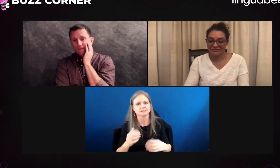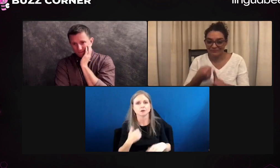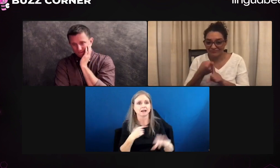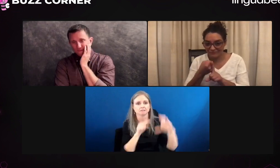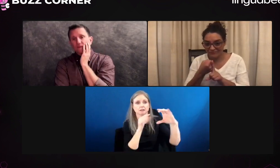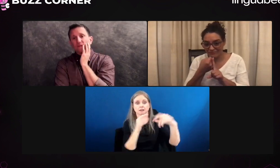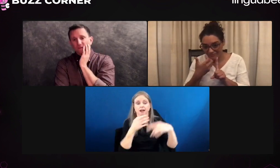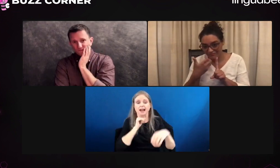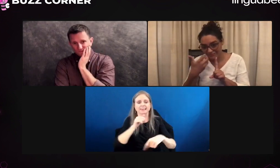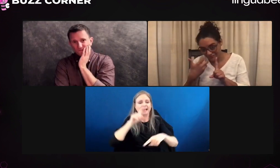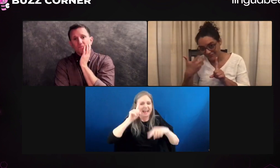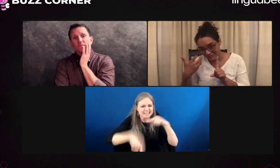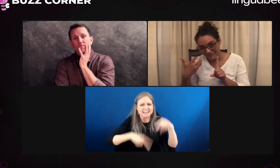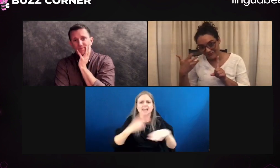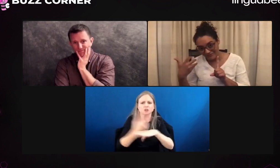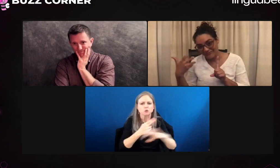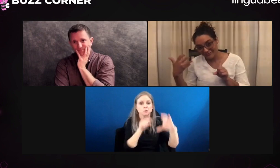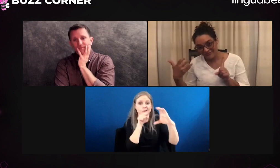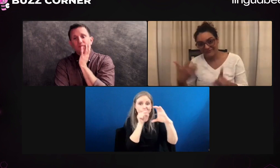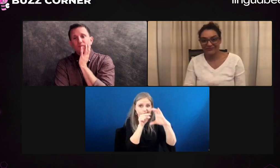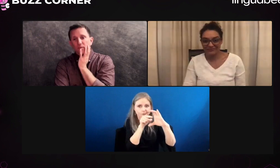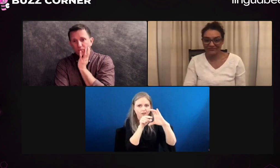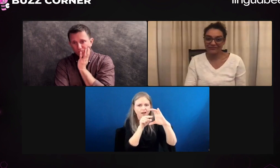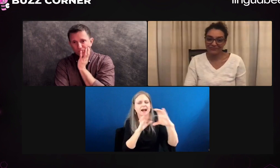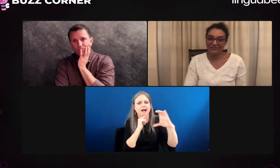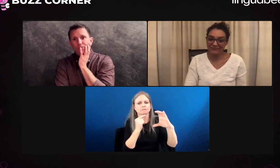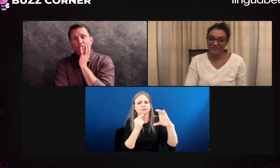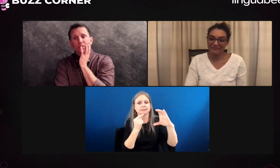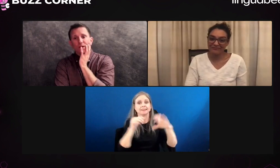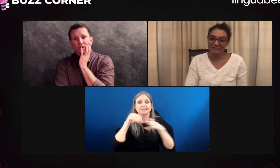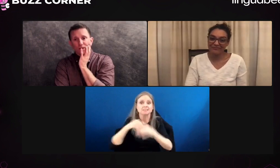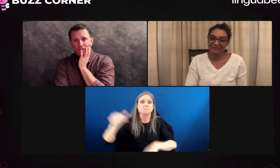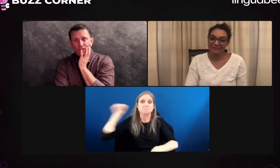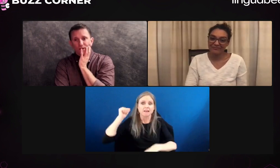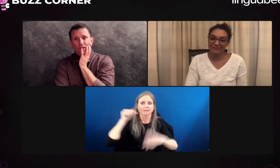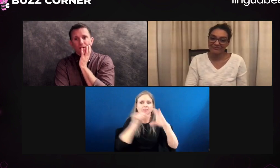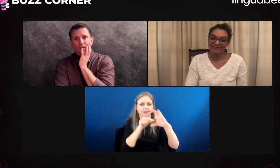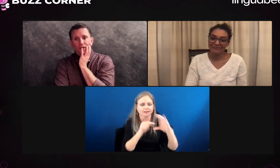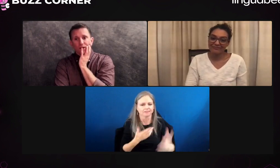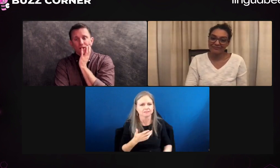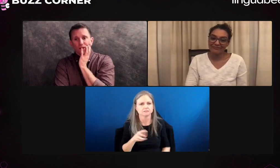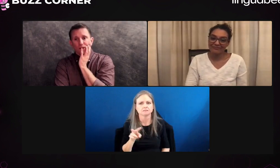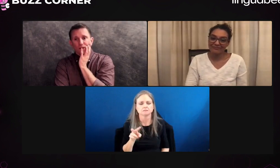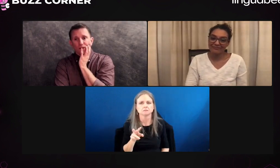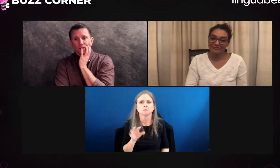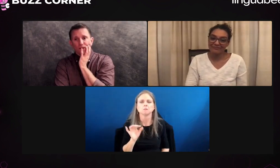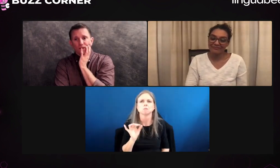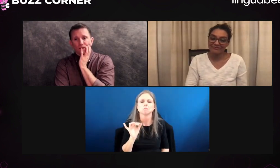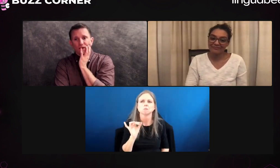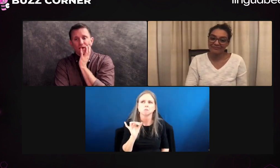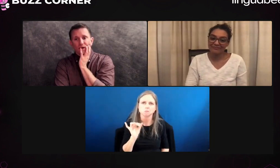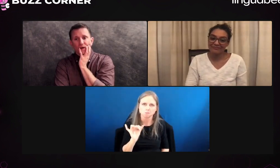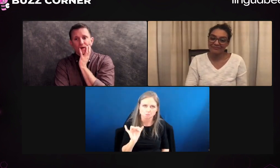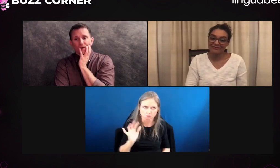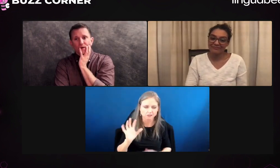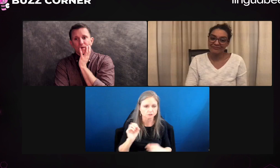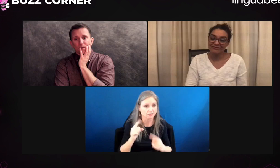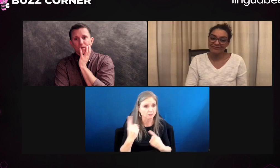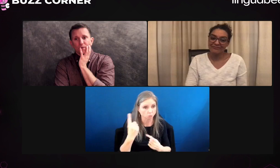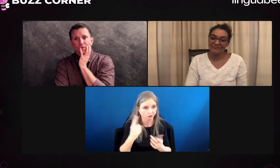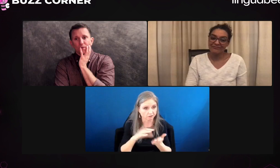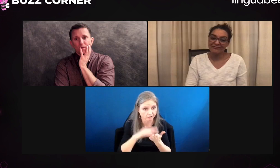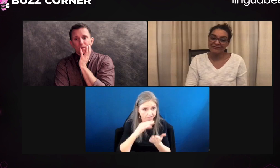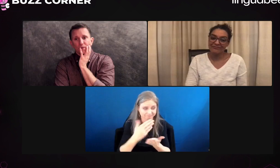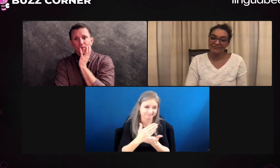back of the eye, as opposed to using a classifier and indicating with space what I'm referring to. So I literally had to sign to